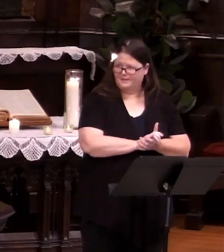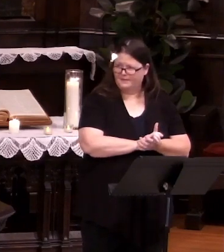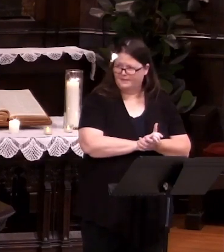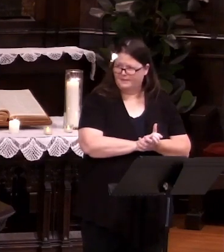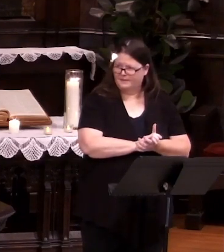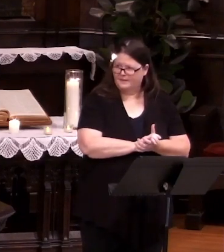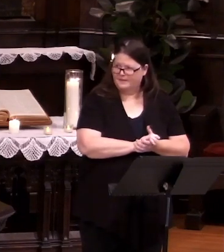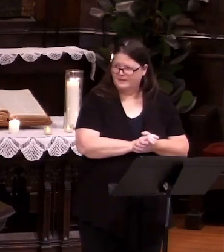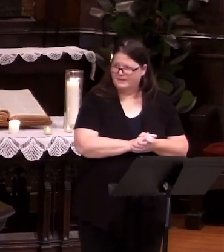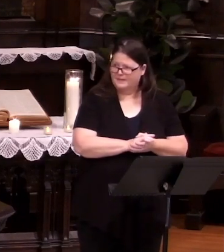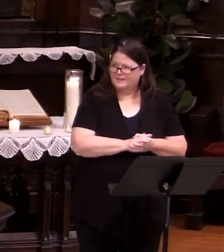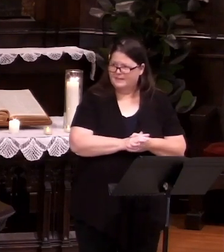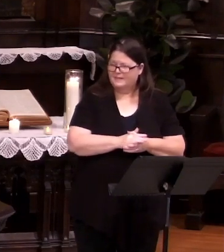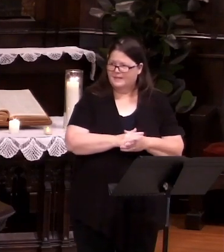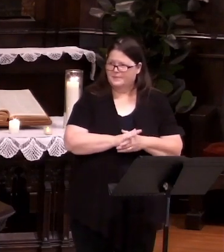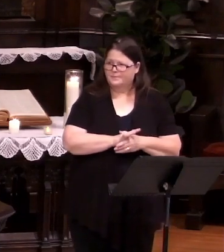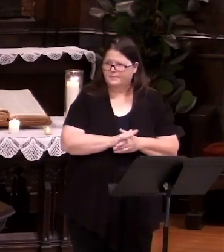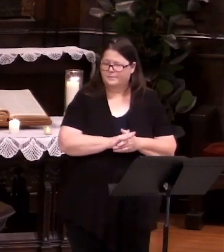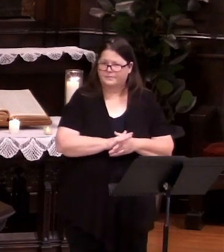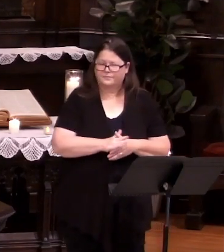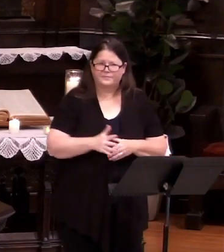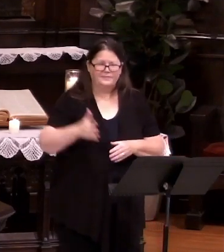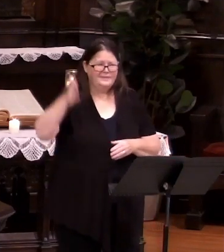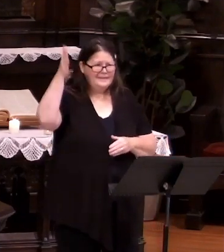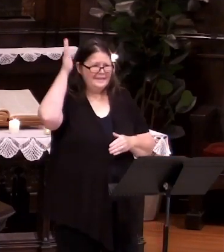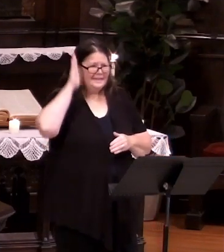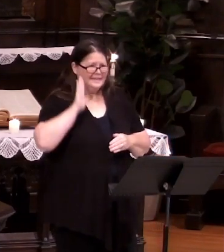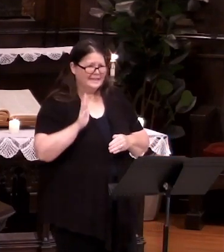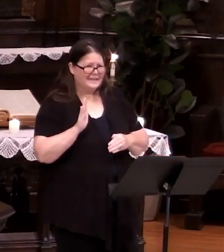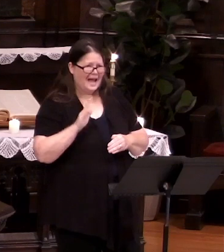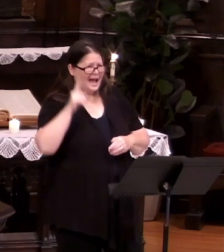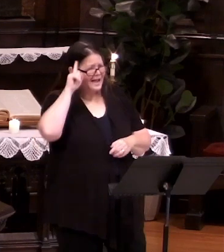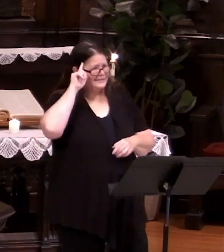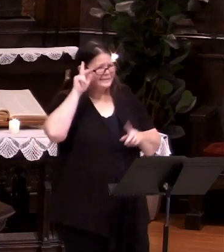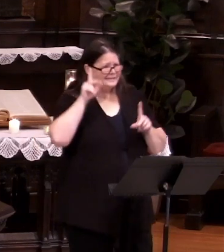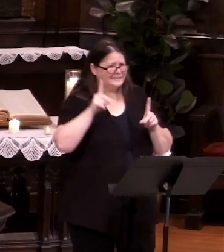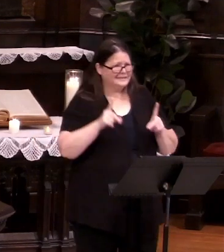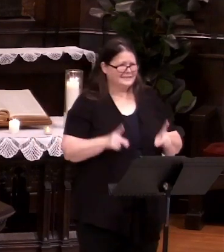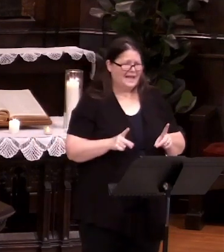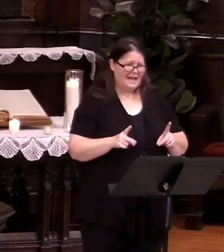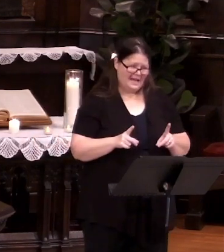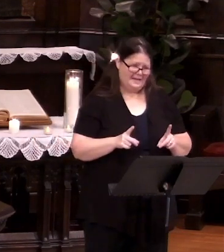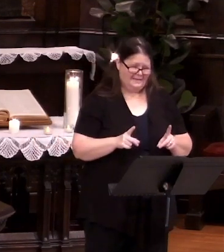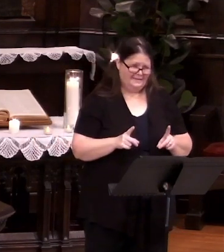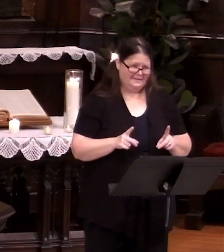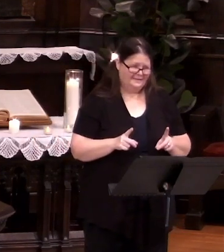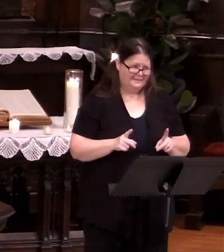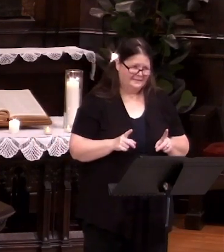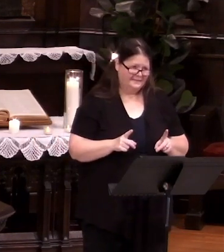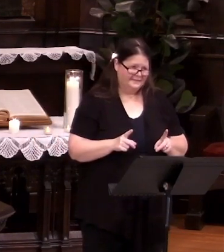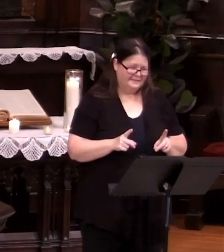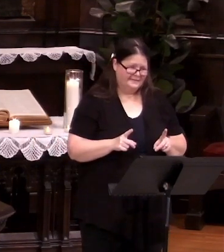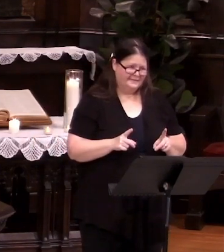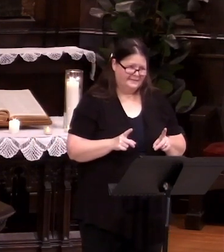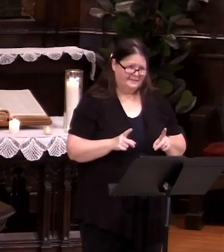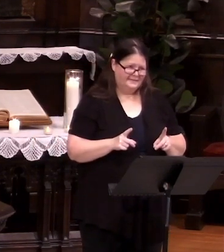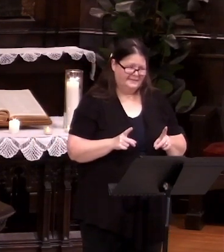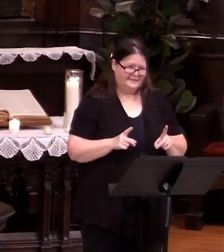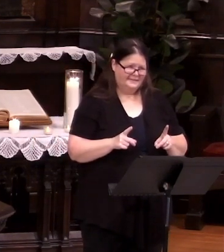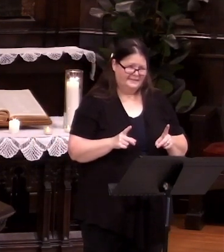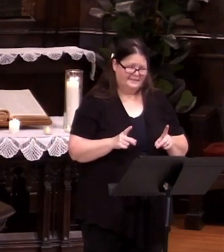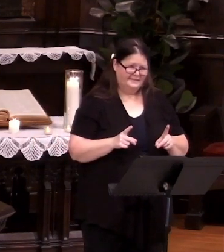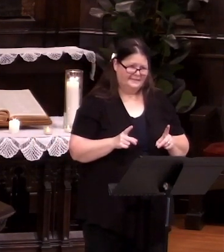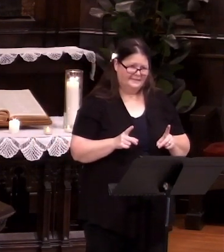we cannot believe that God spoke to human beings for millennia, that God decided to break into human existence through